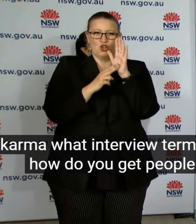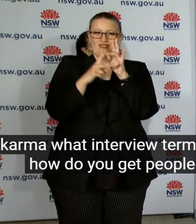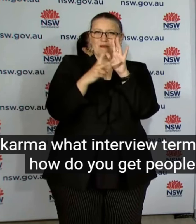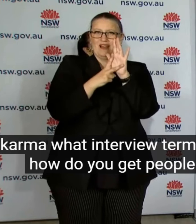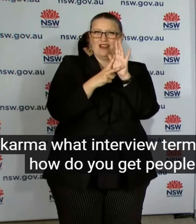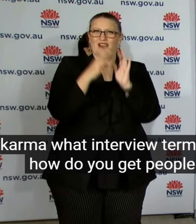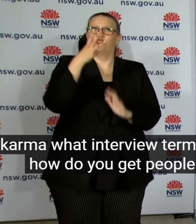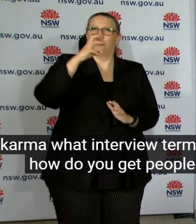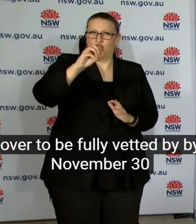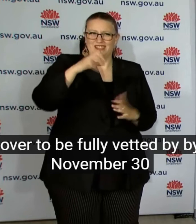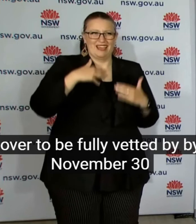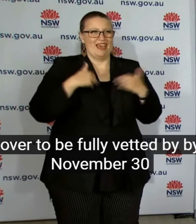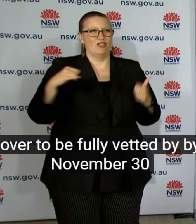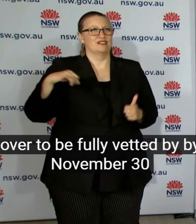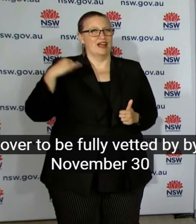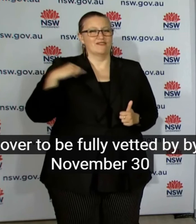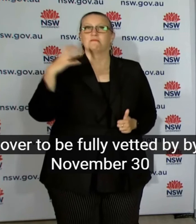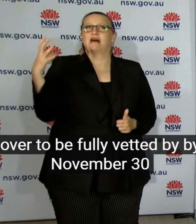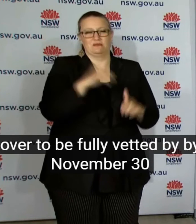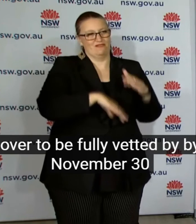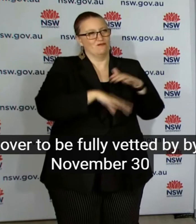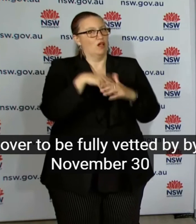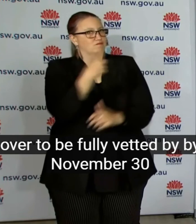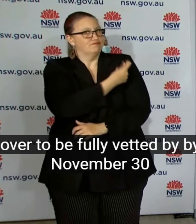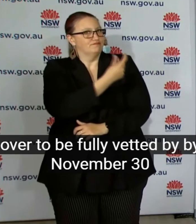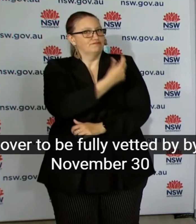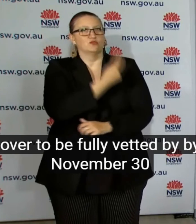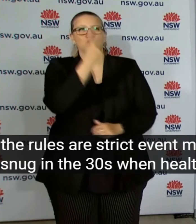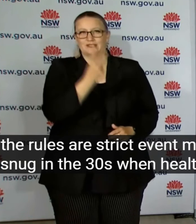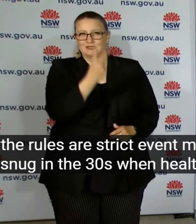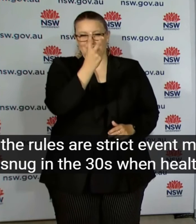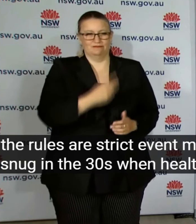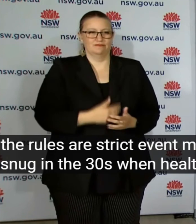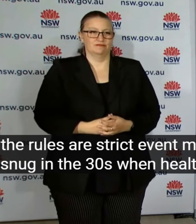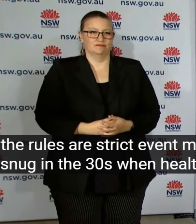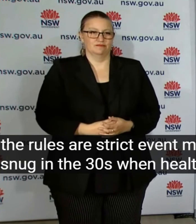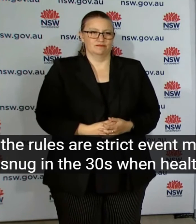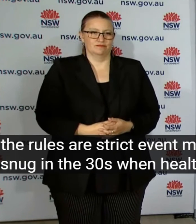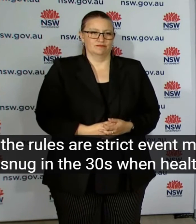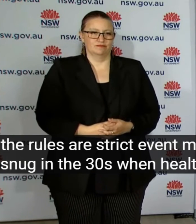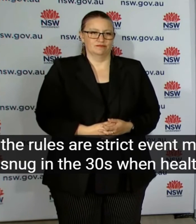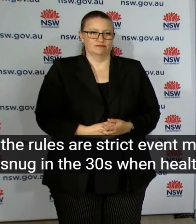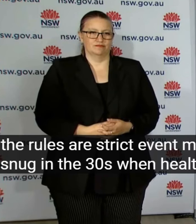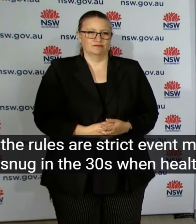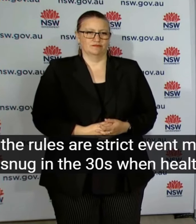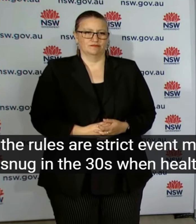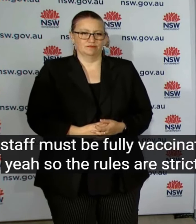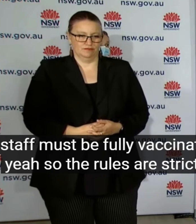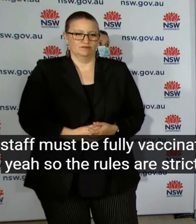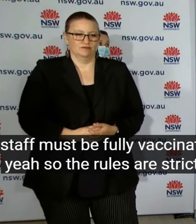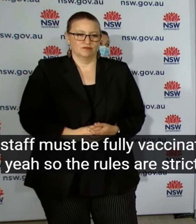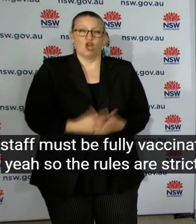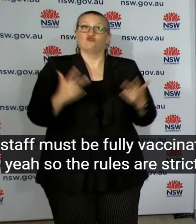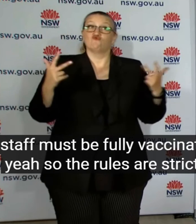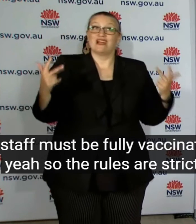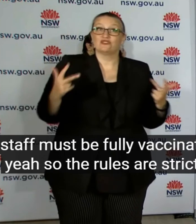start. November 30 is when health staff must be fully vaccinated. Fully vaccinated, yeah. Yeah, so the rules are stricter for hospitality than they are for the health system